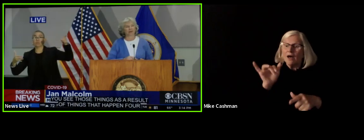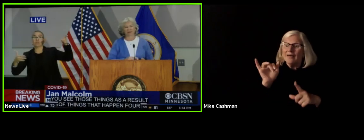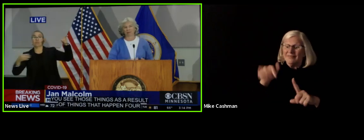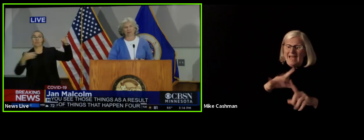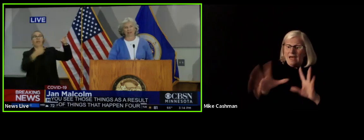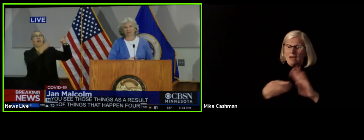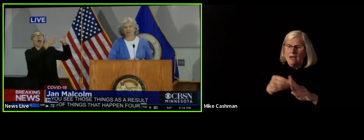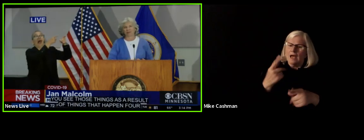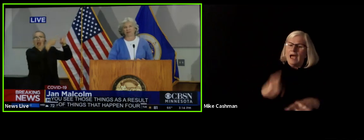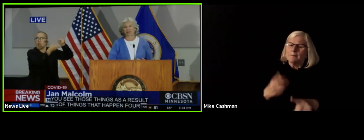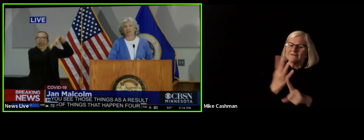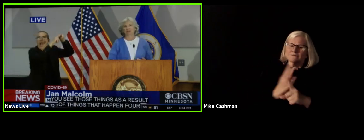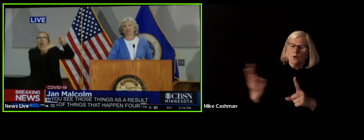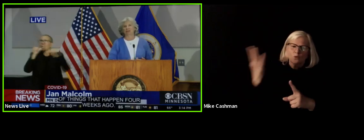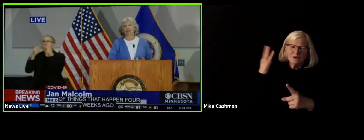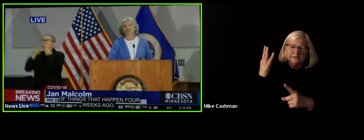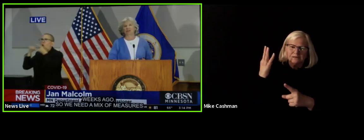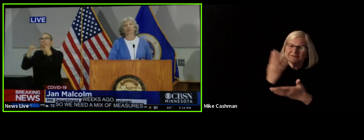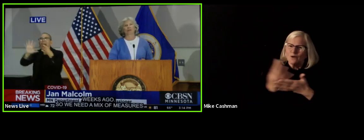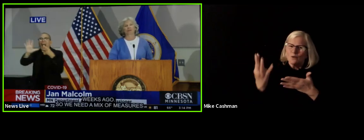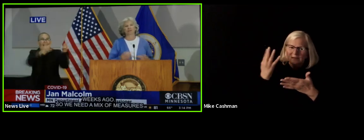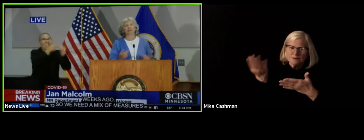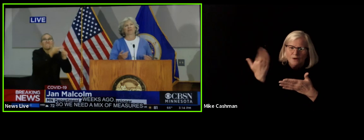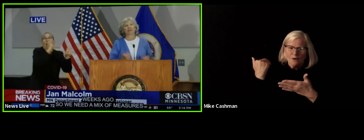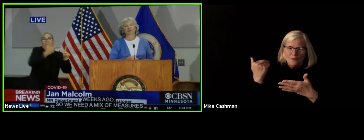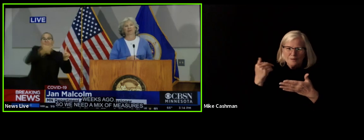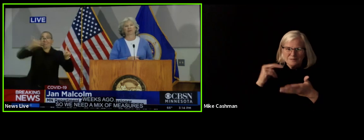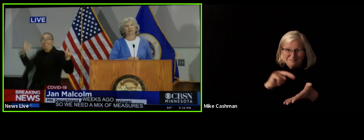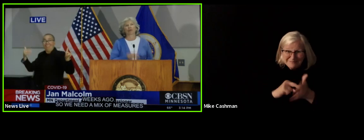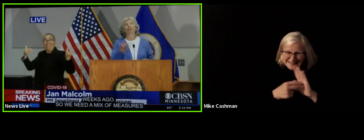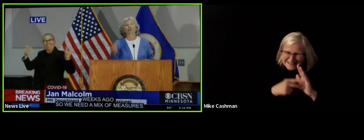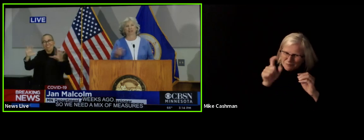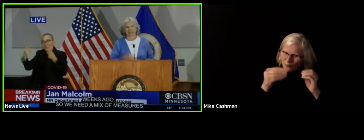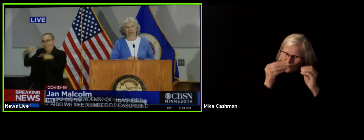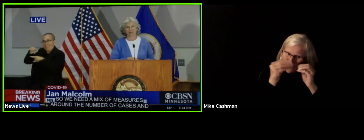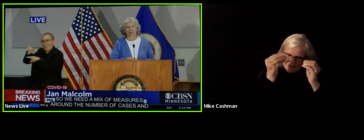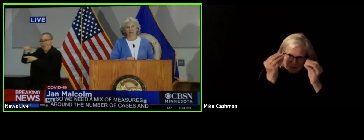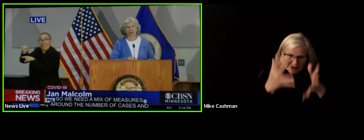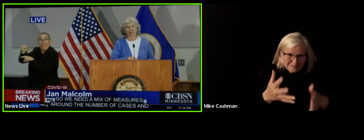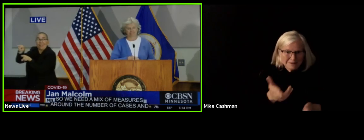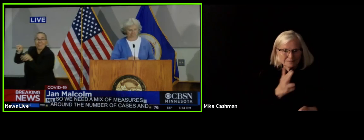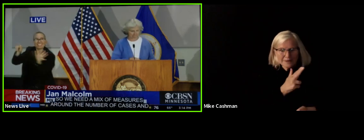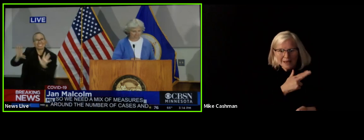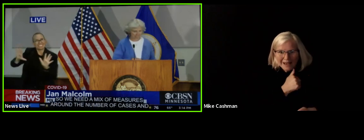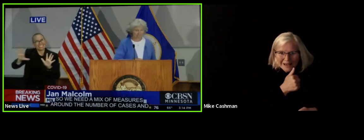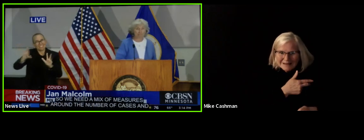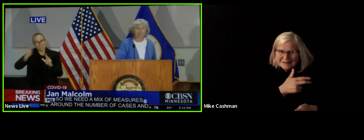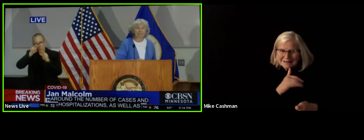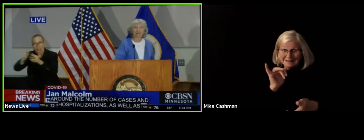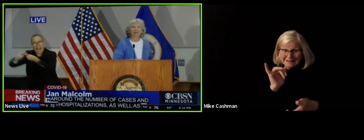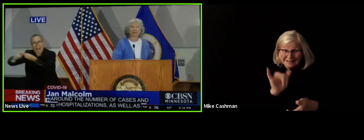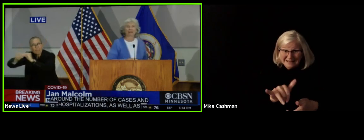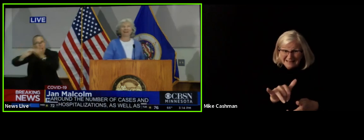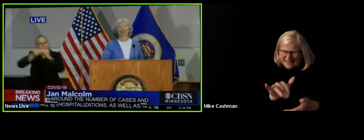the number of cases, the number of hospitalizations, as well as some of the other earlier indicators that we